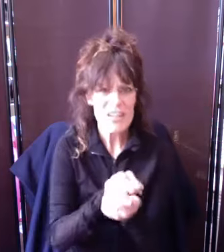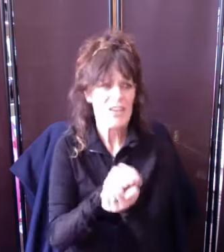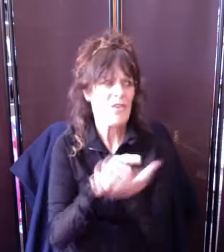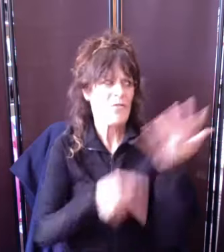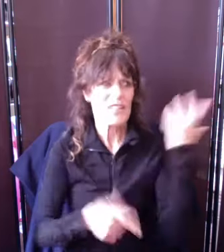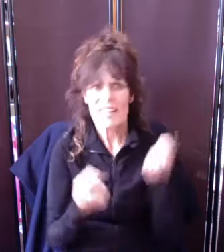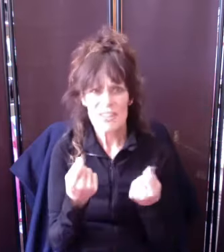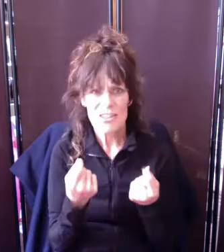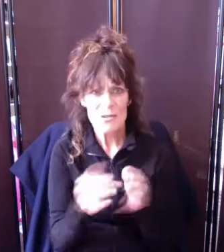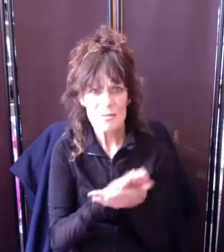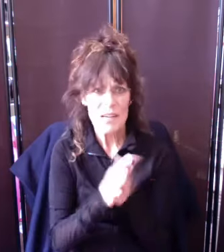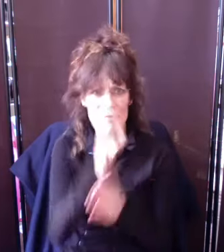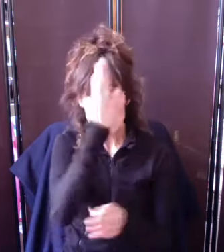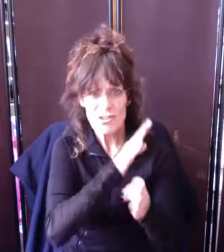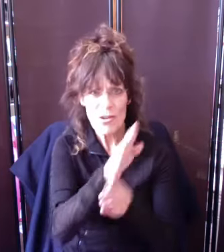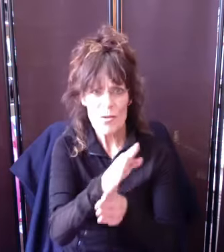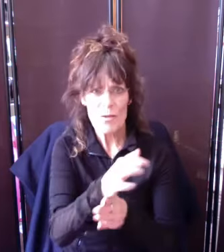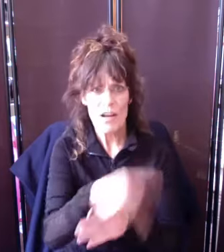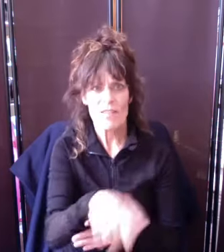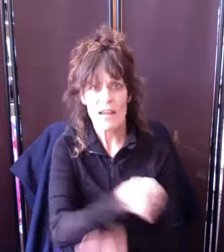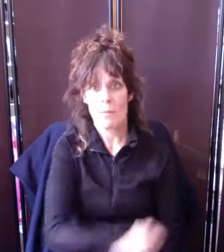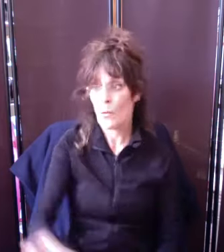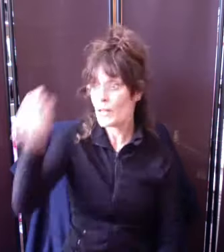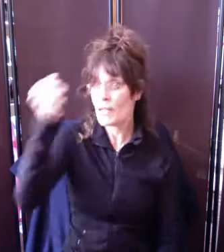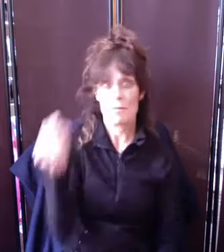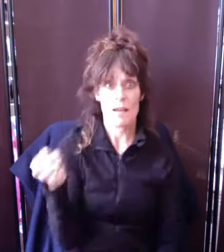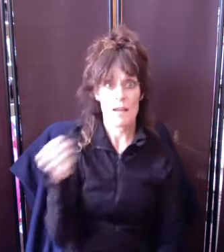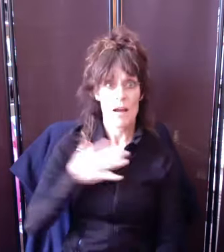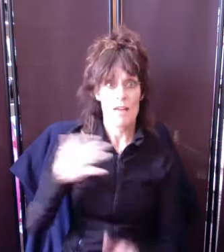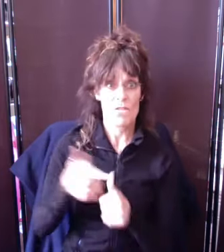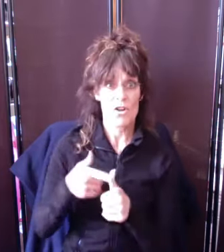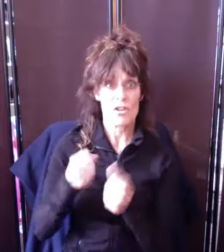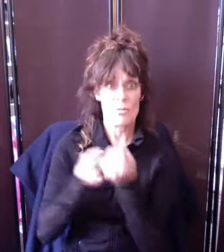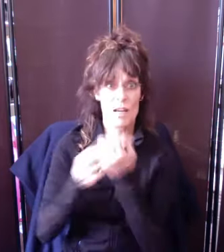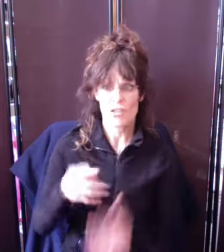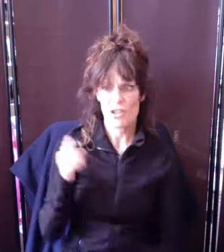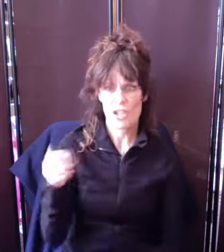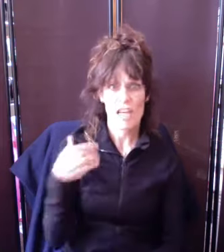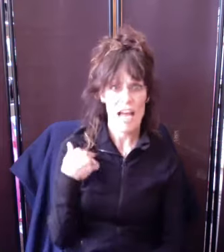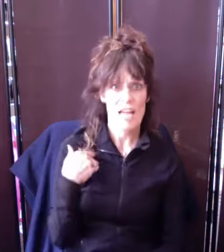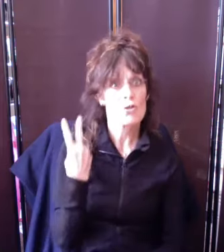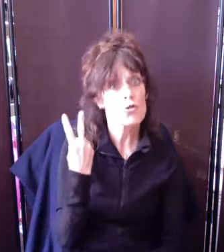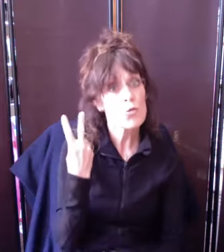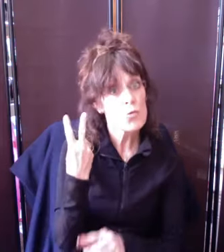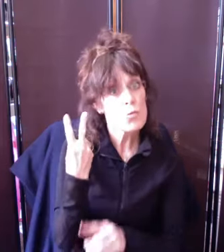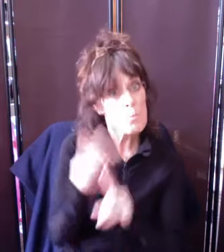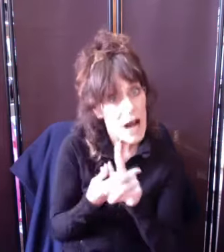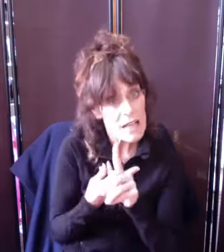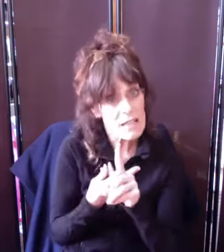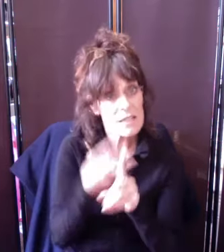sober? And they appointed me my first sponsor, and she had 2 months of sobriety. And she was a bad chronic